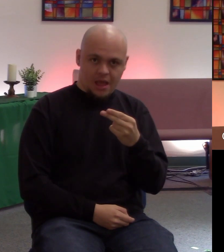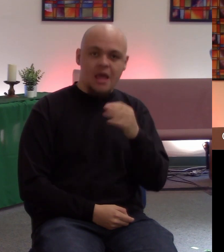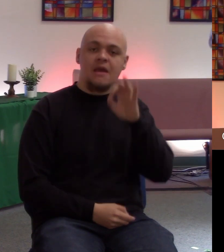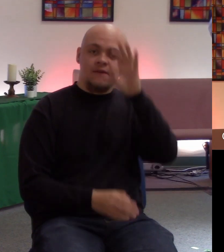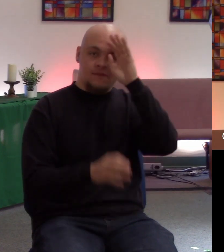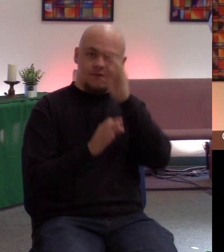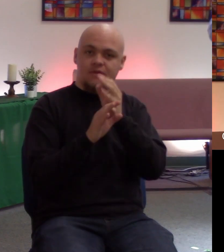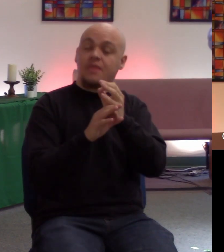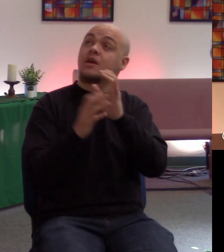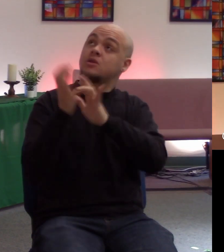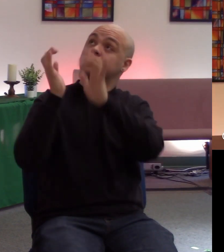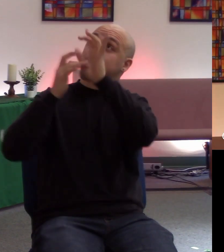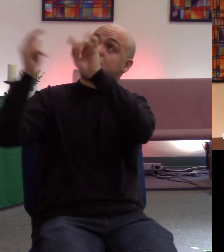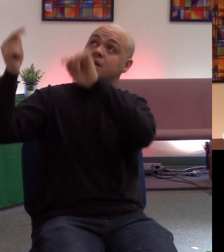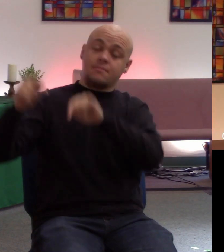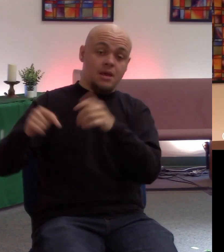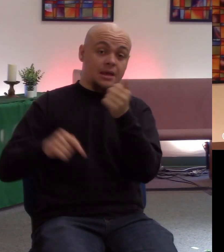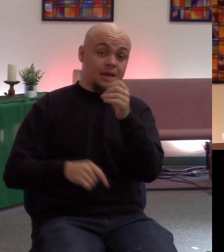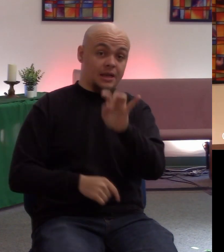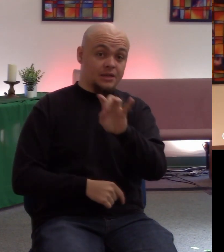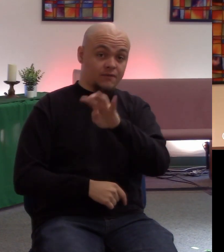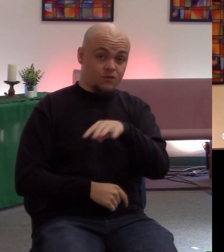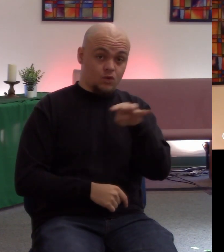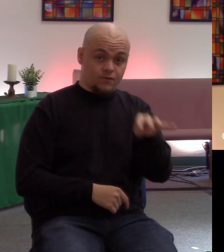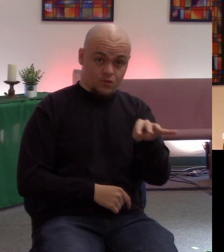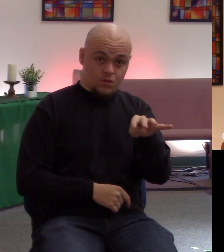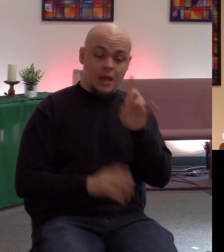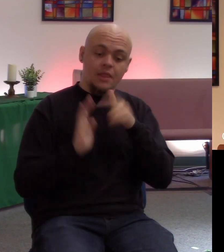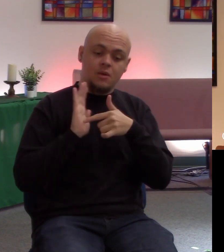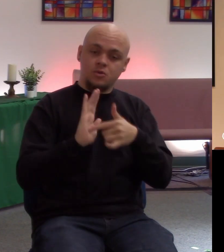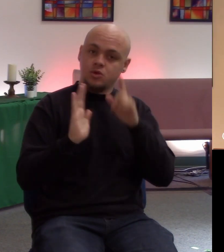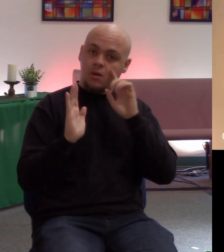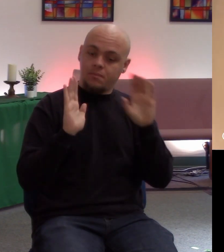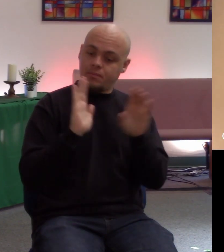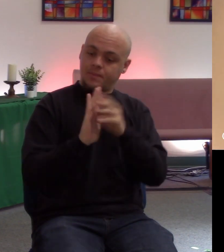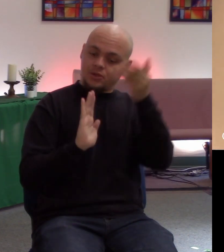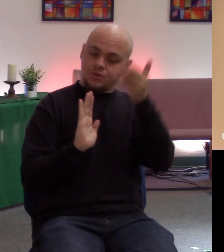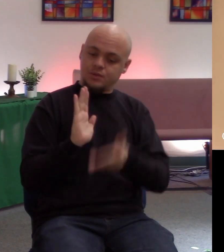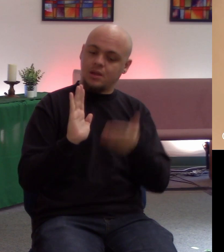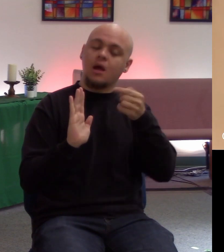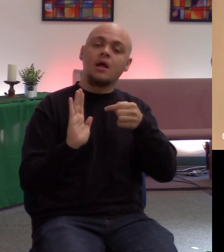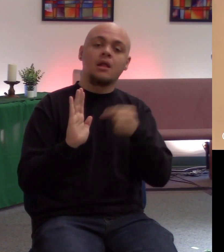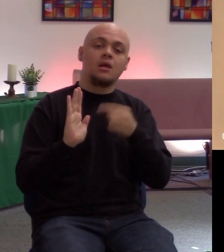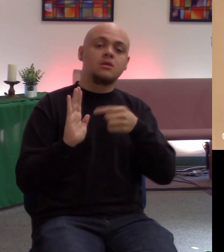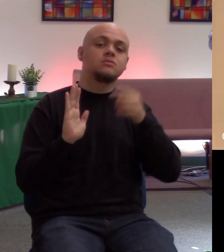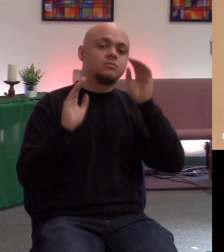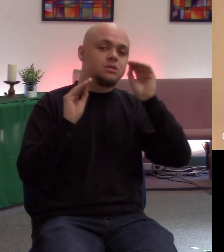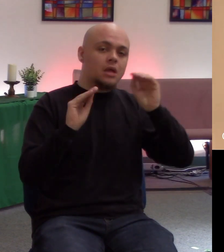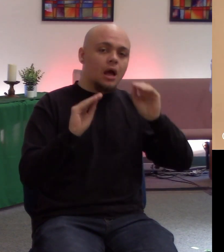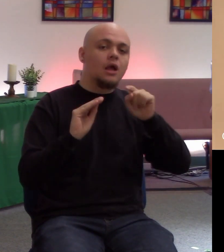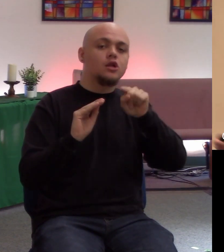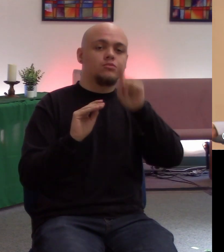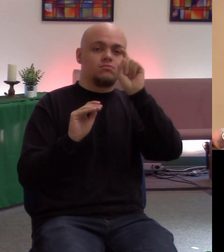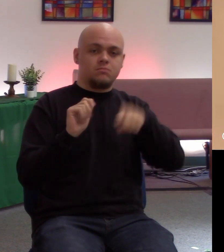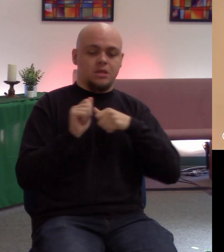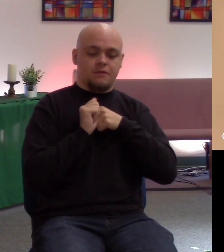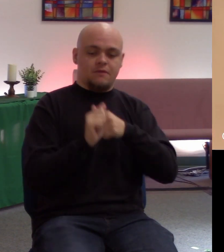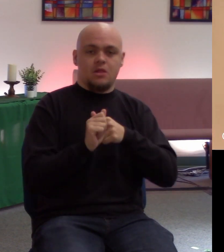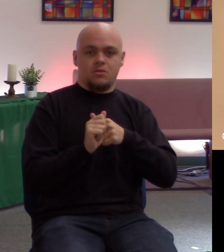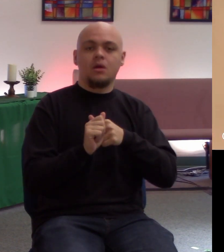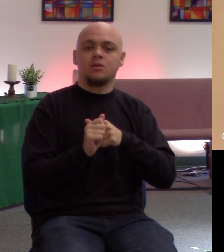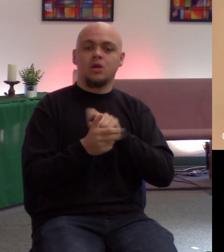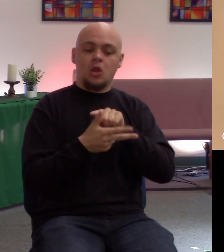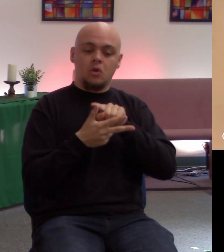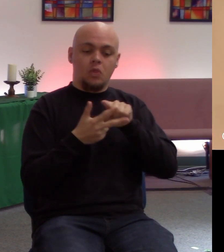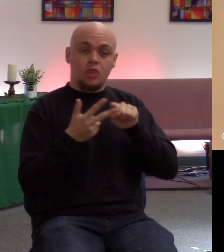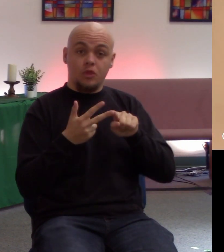The Baha'i movement claims that Jesus did come back in 1844. They will show you a picture of him and say, this was him, and this is what he taught, and you need to follow